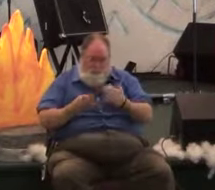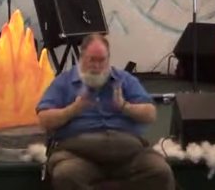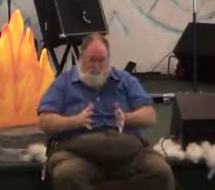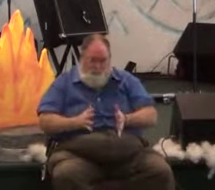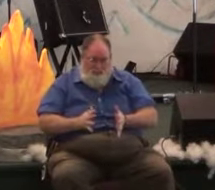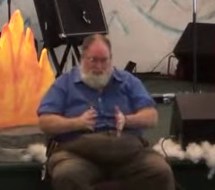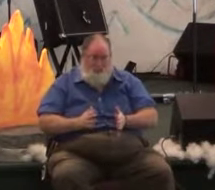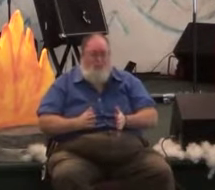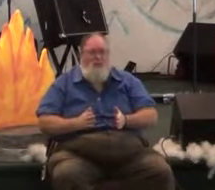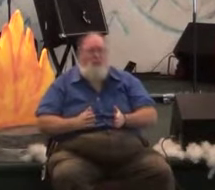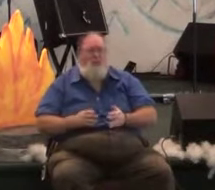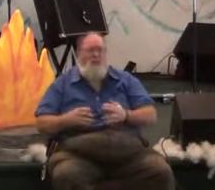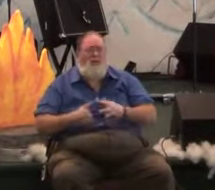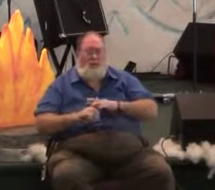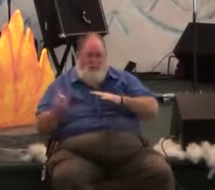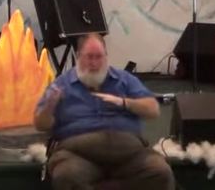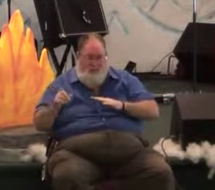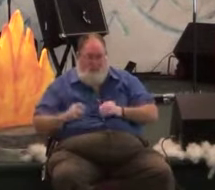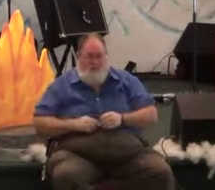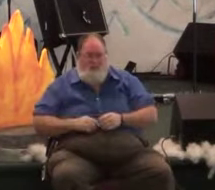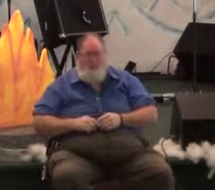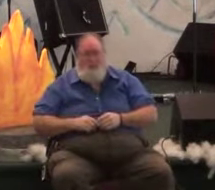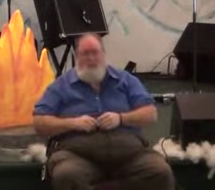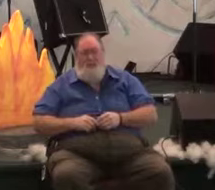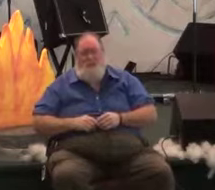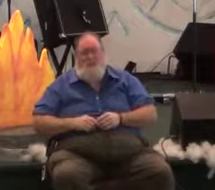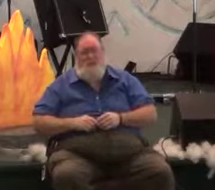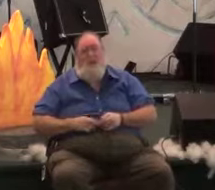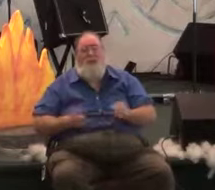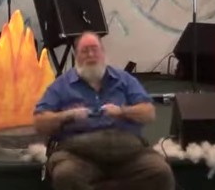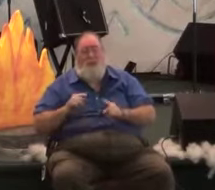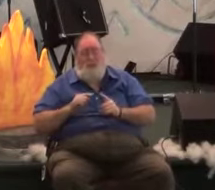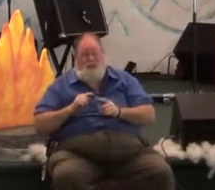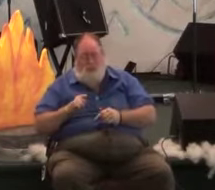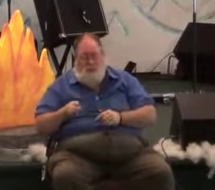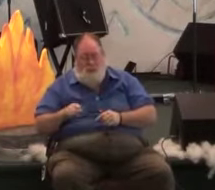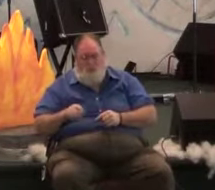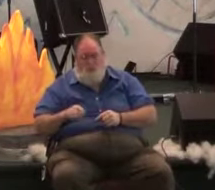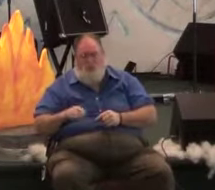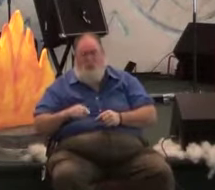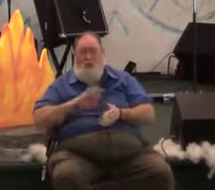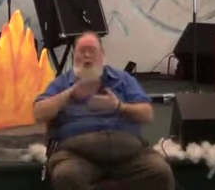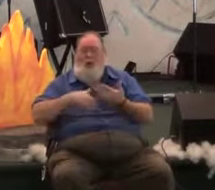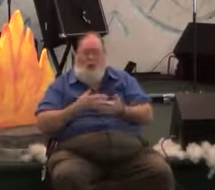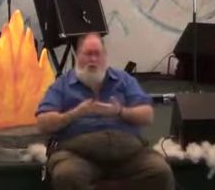ordered all 16 of those men killed because Peter escaped by the way of God and an